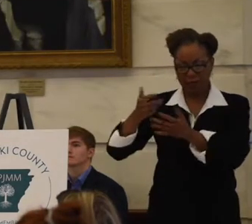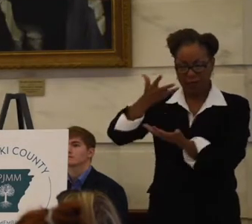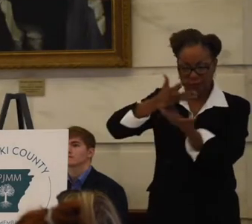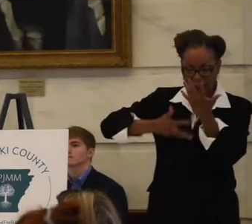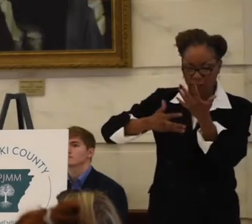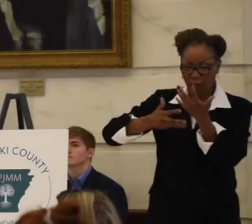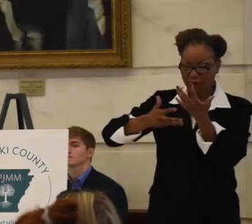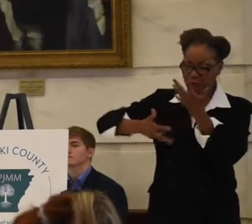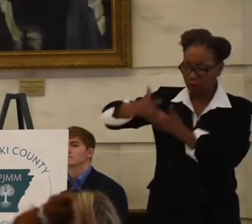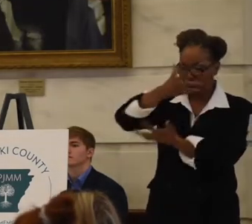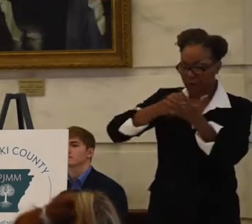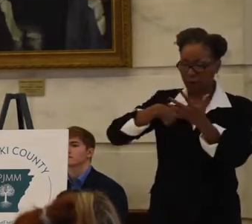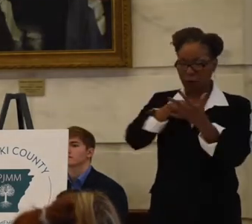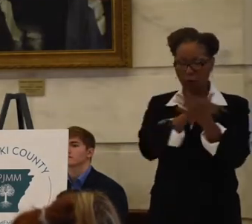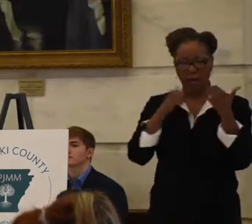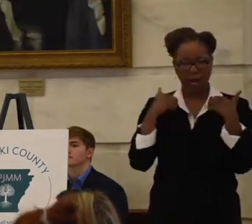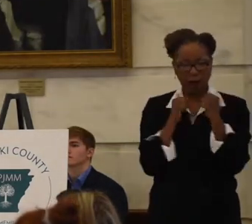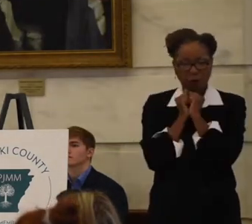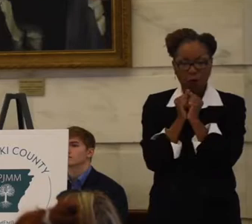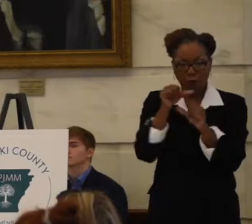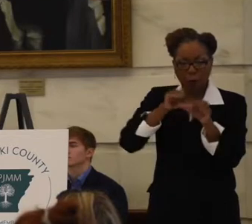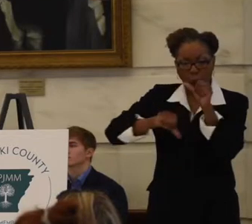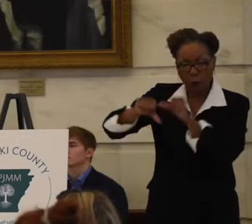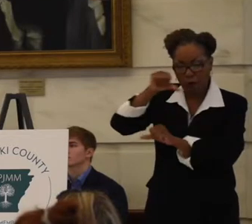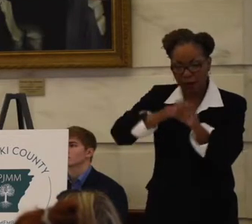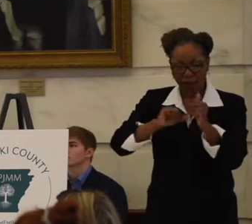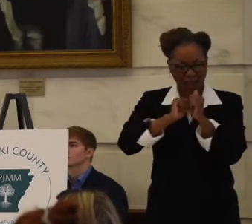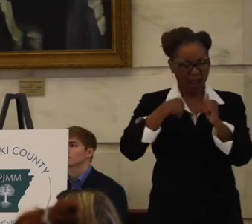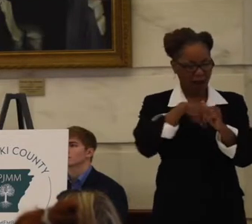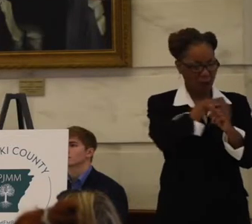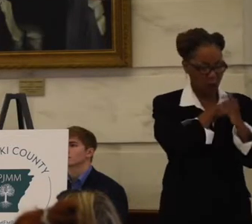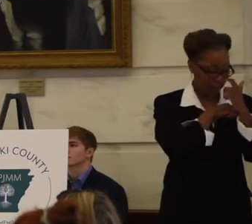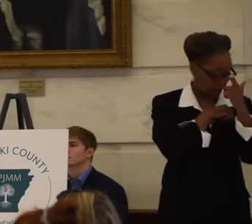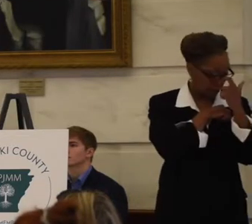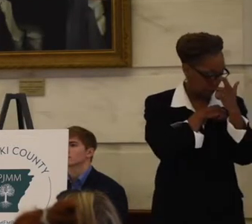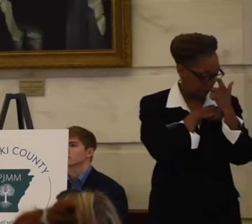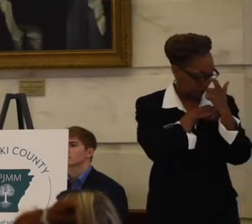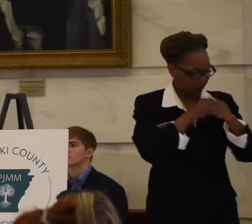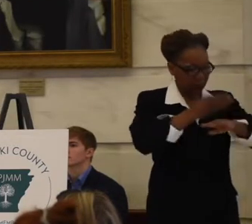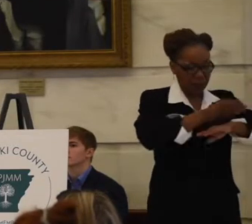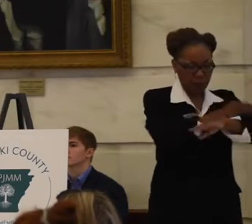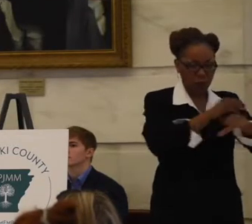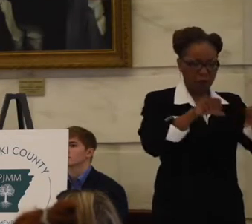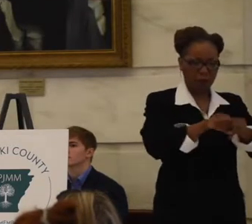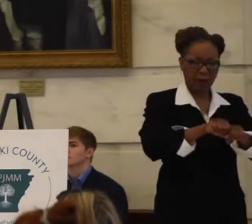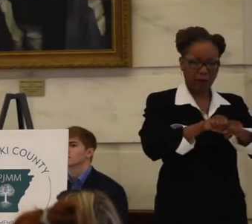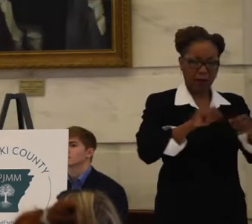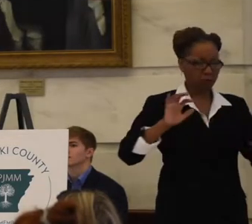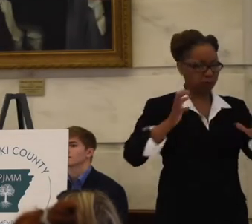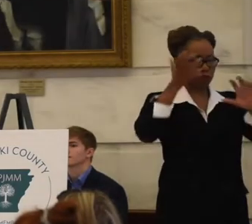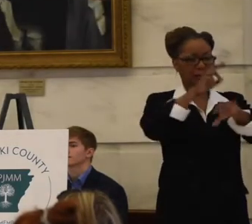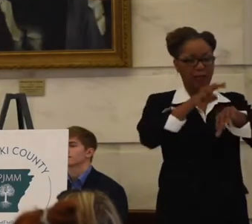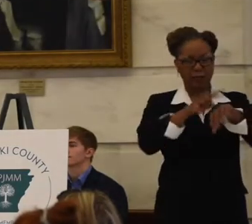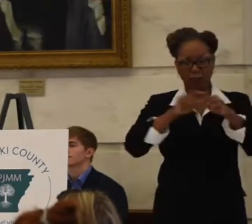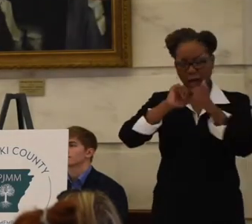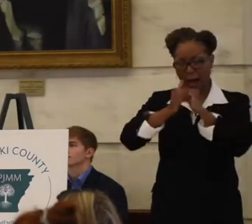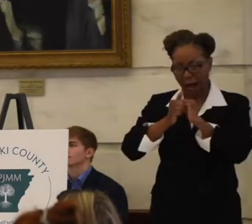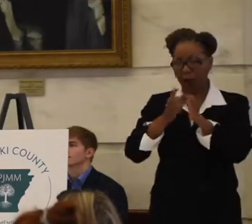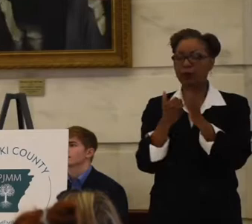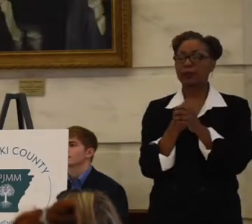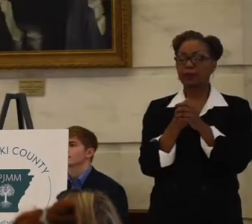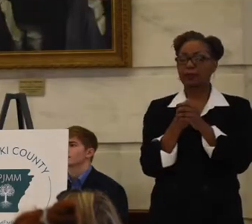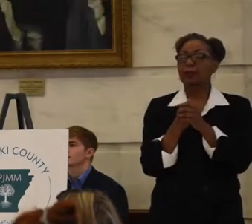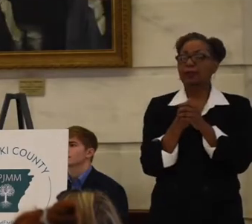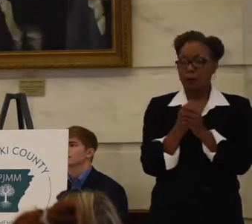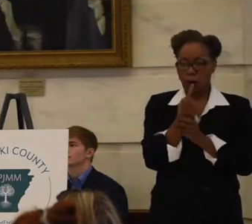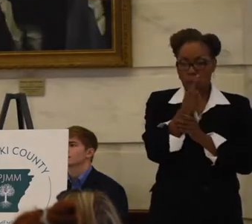interaction that we have with one another. How do we build a broken nation? We build it one